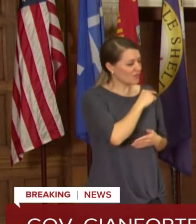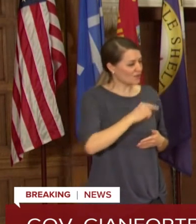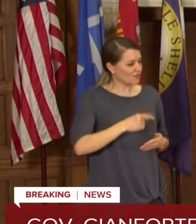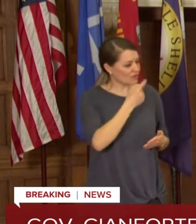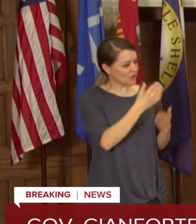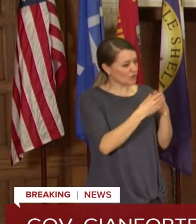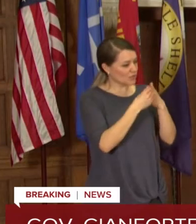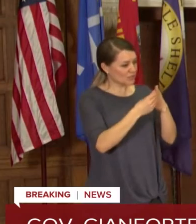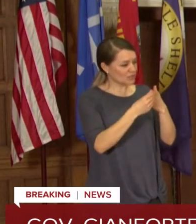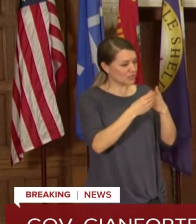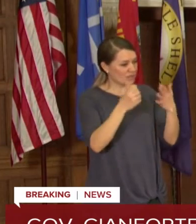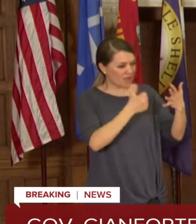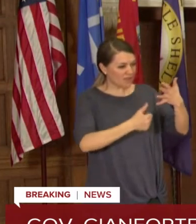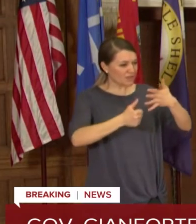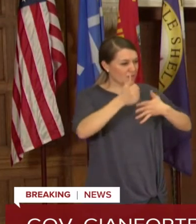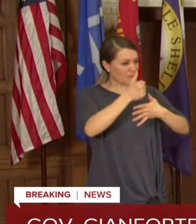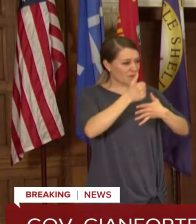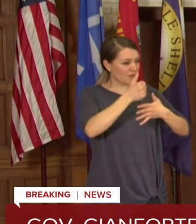in the business community.